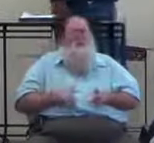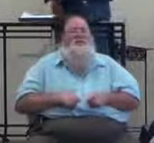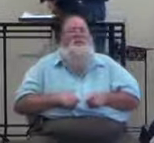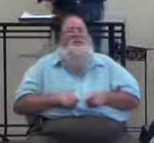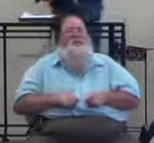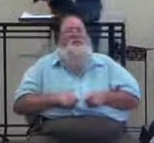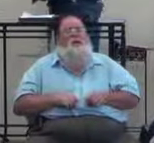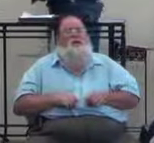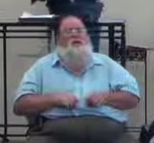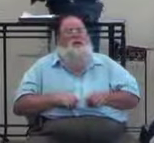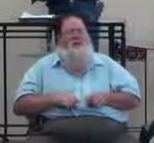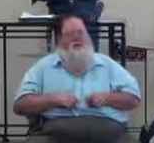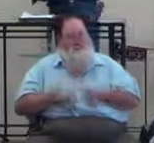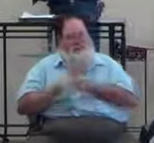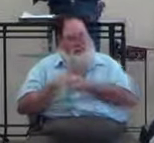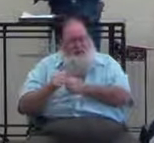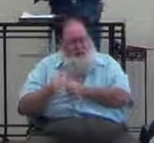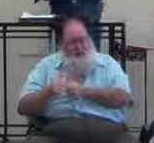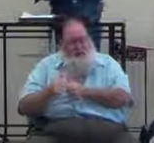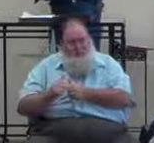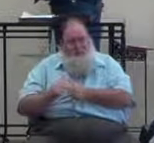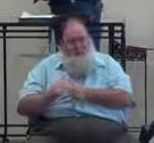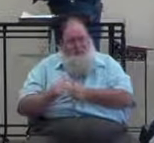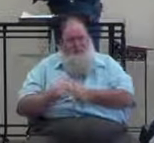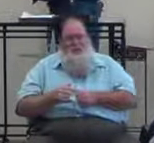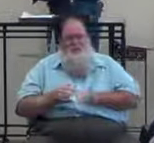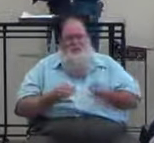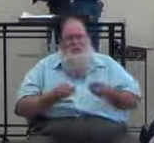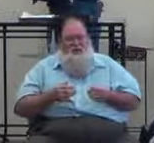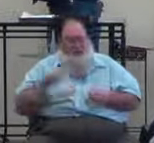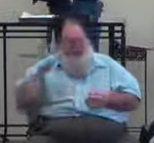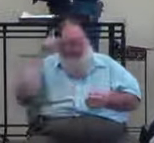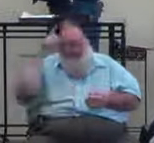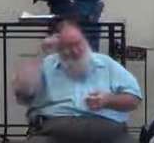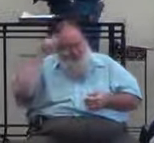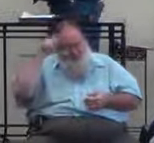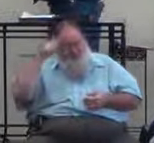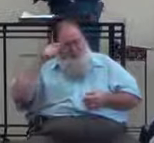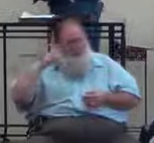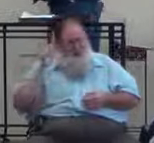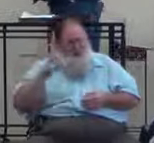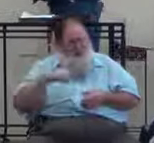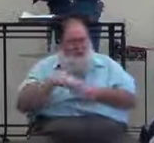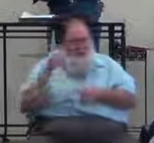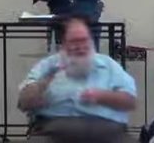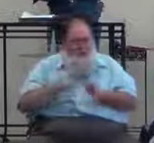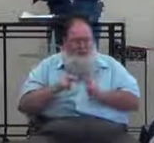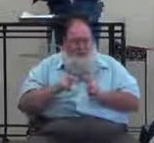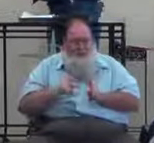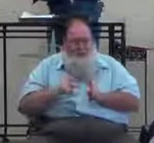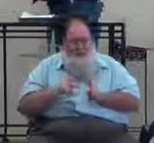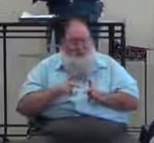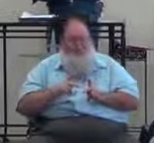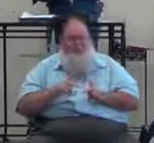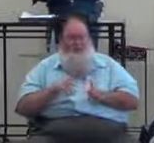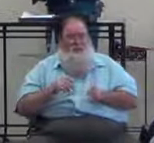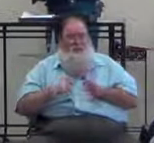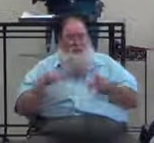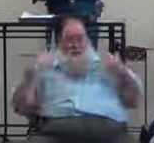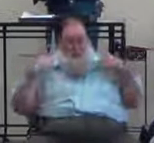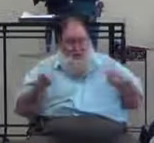of many, and many paralytics and cripples were healed. So there was great joy in that